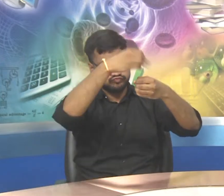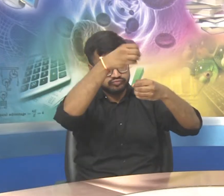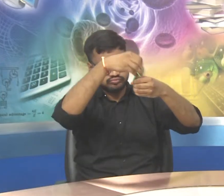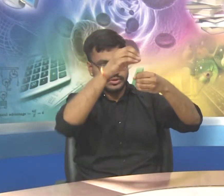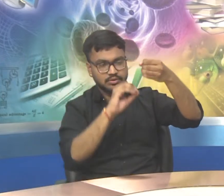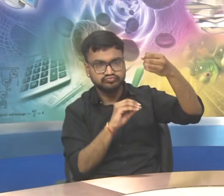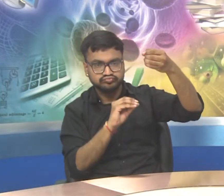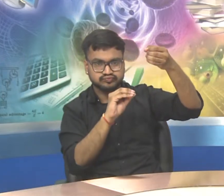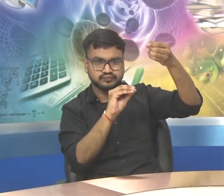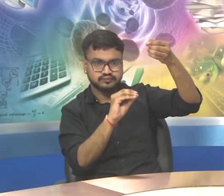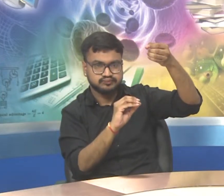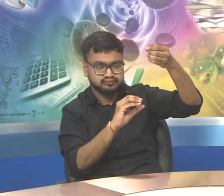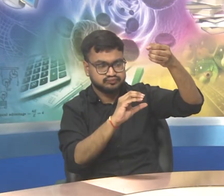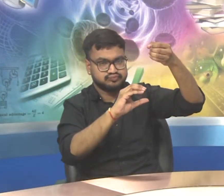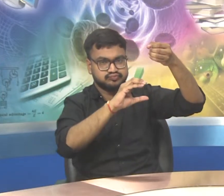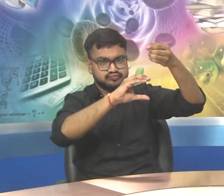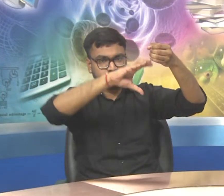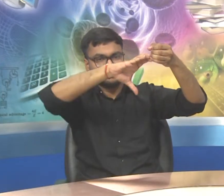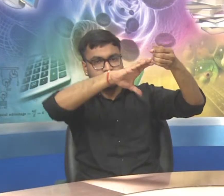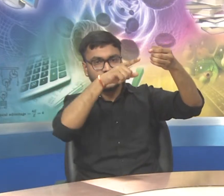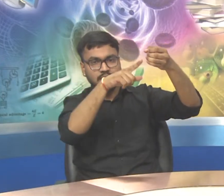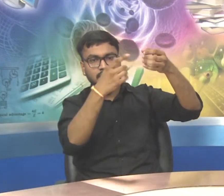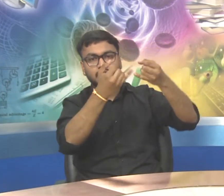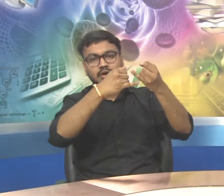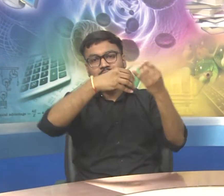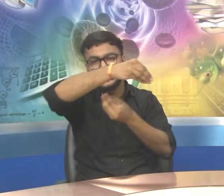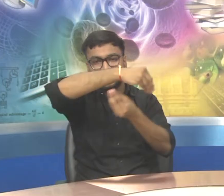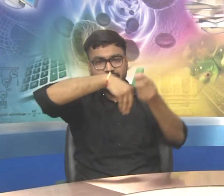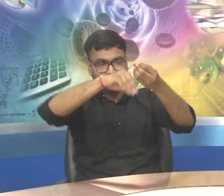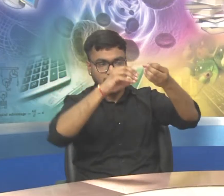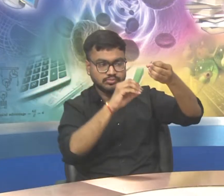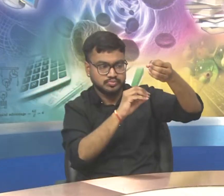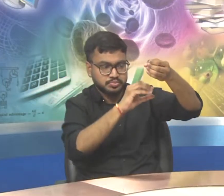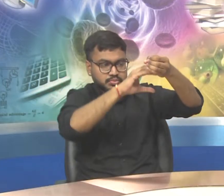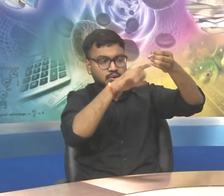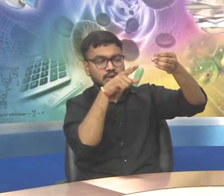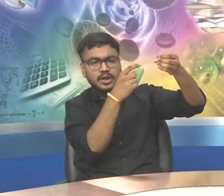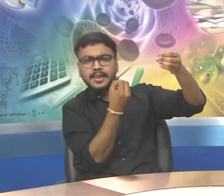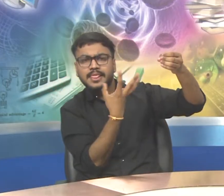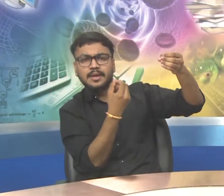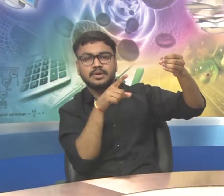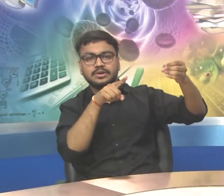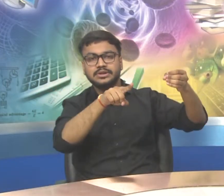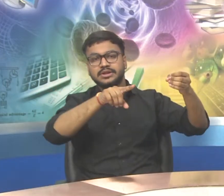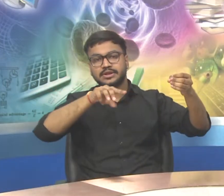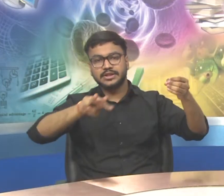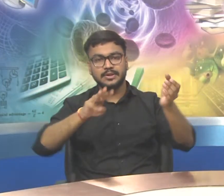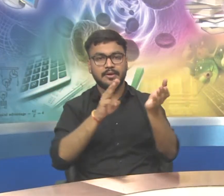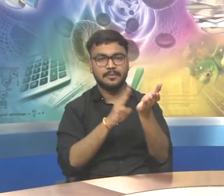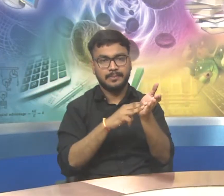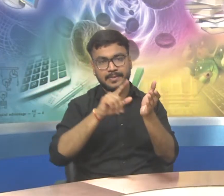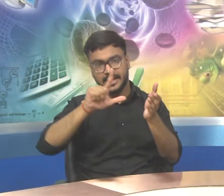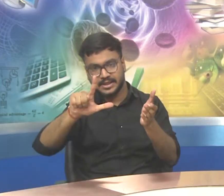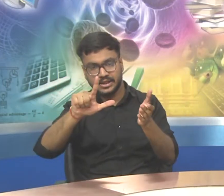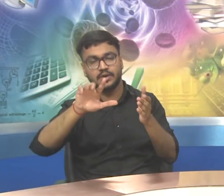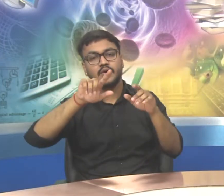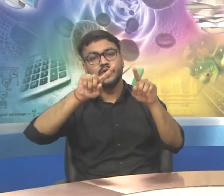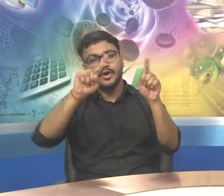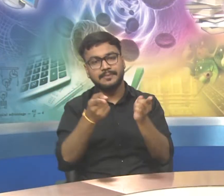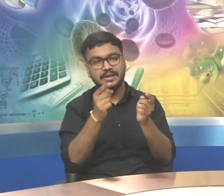And after mixing them, add more distilled water to make up the volume of the solution